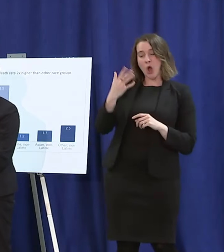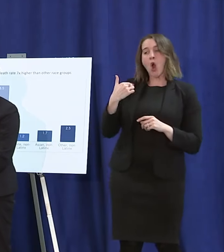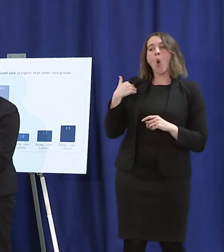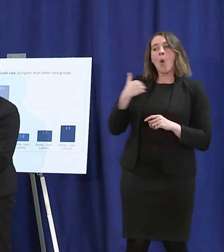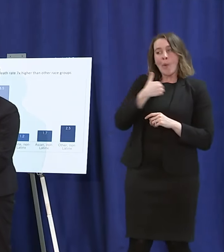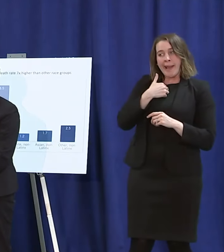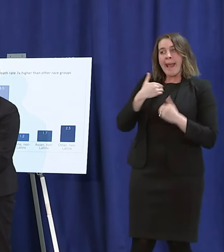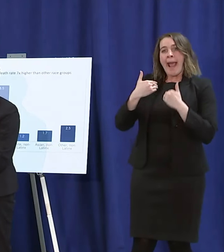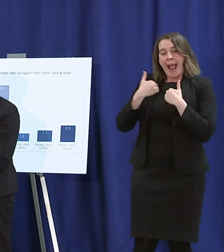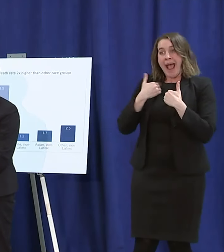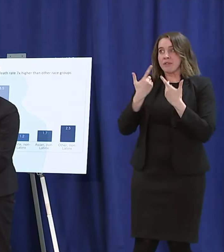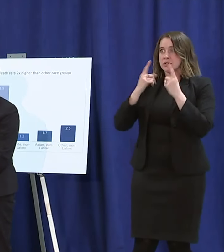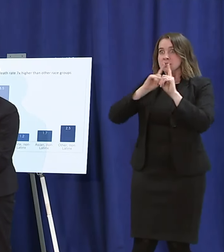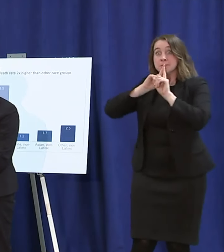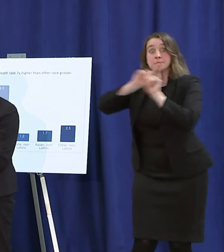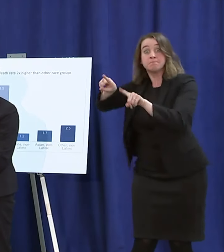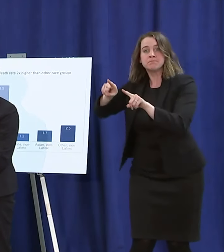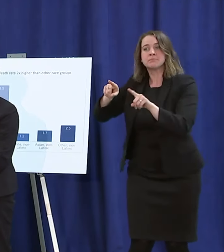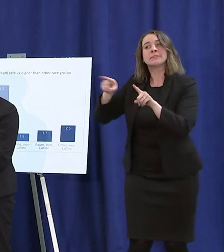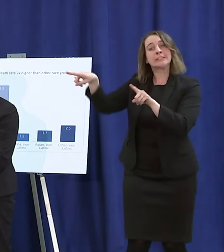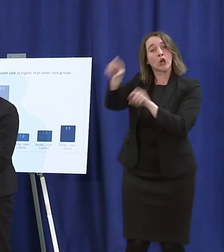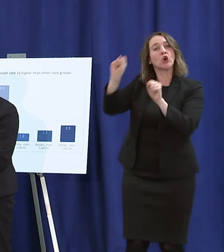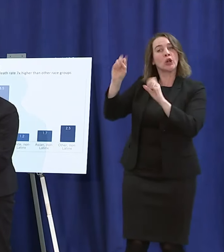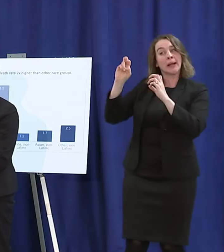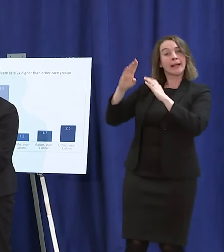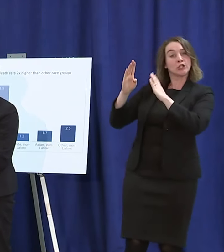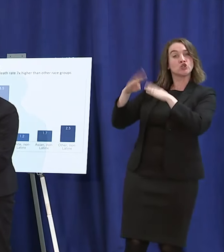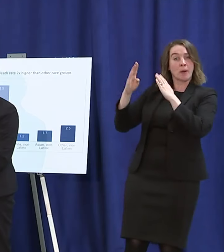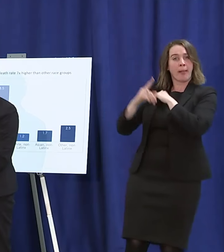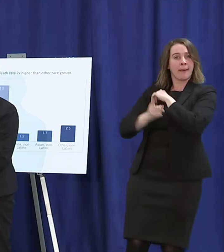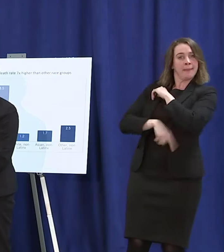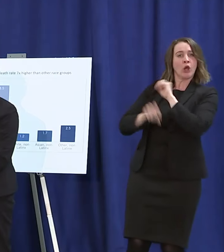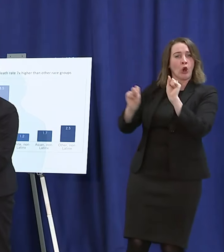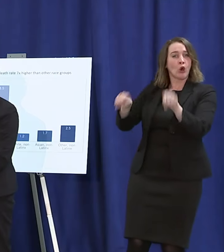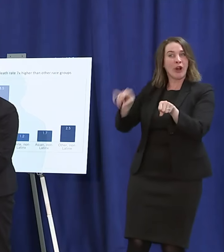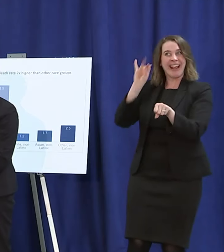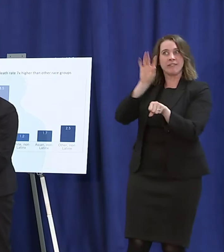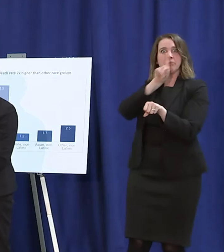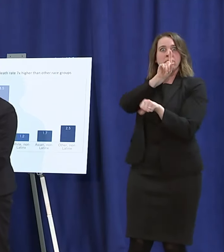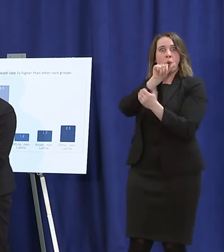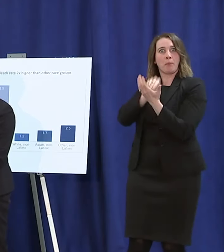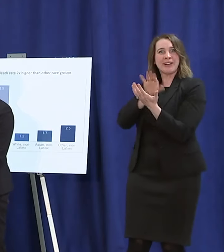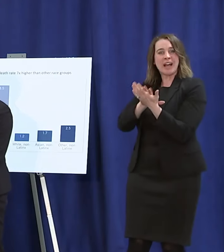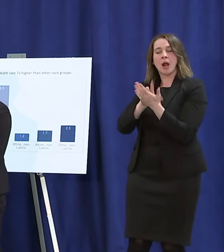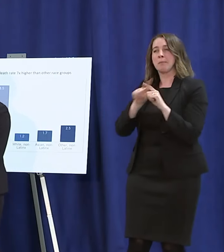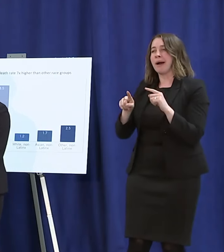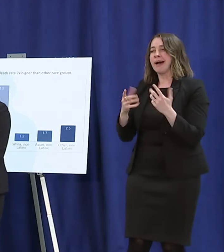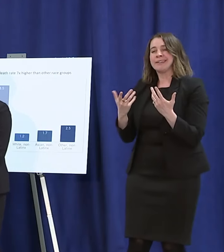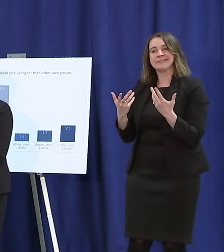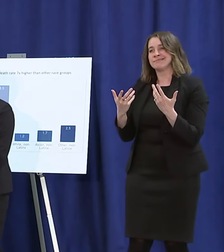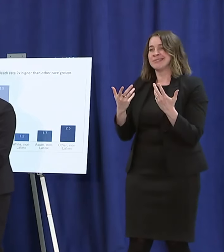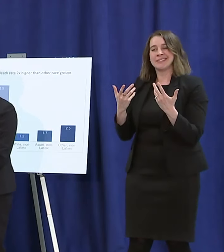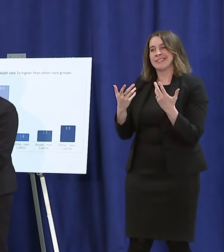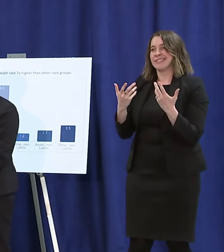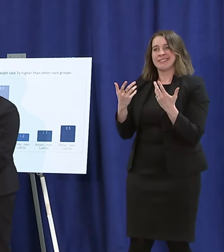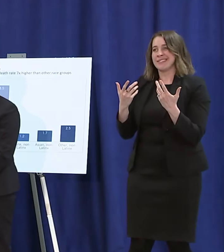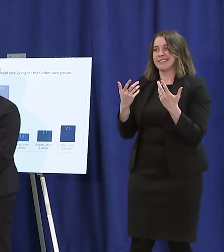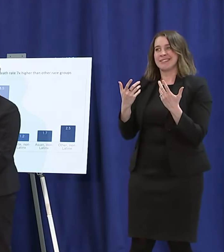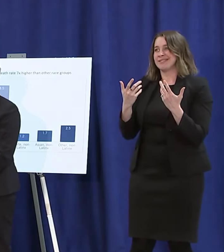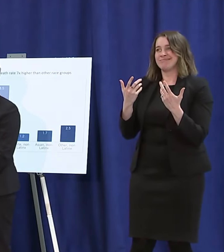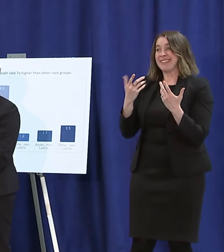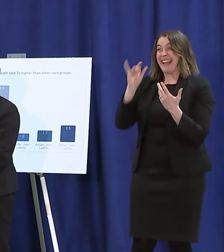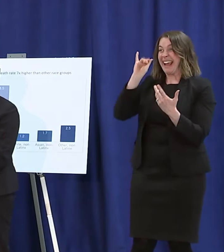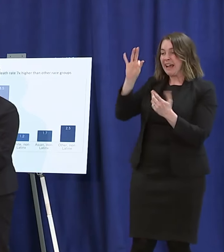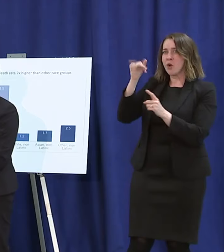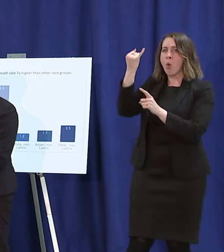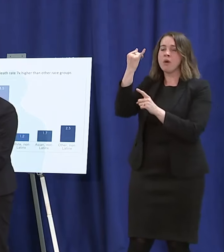In the middle of the outbreak where we are doing all of the work that we're doing, I think unless we saw very egregious examples, like if we